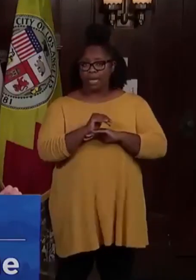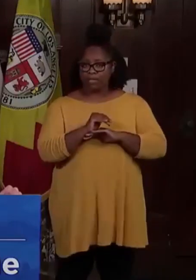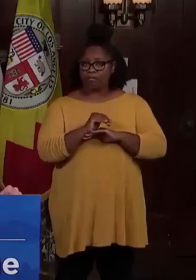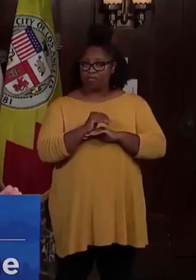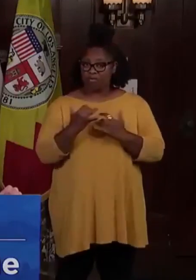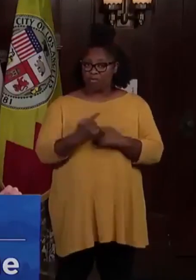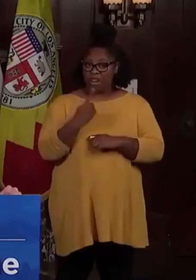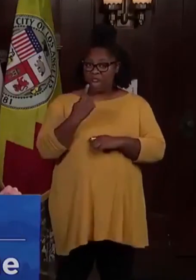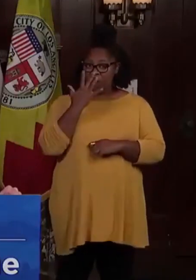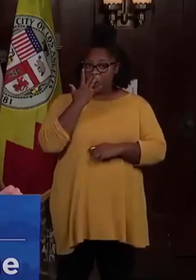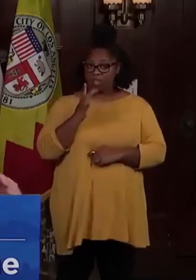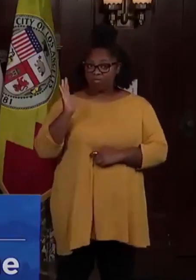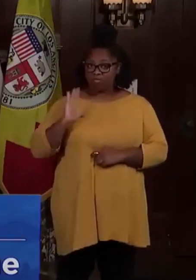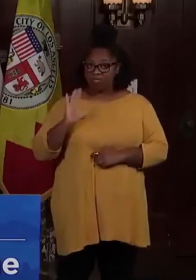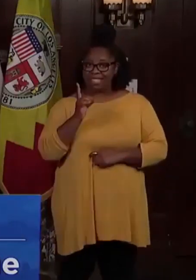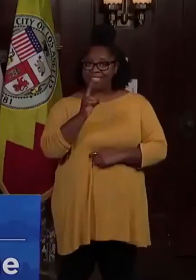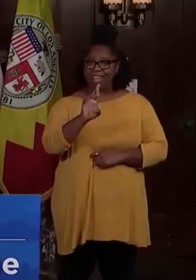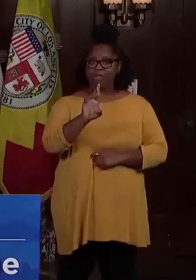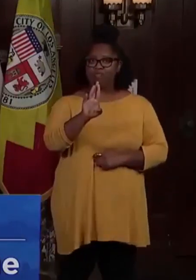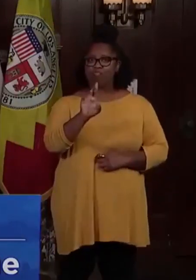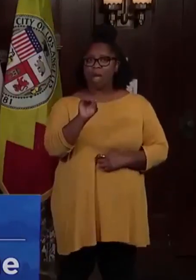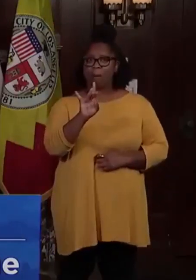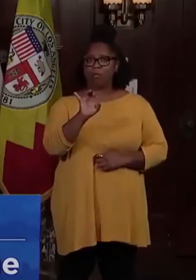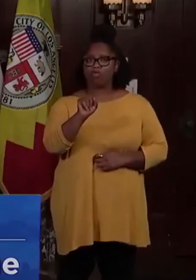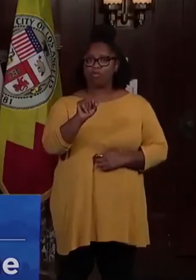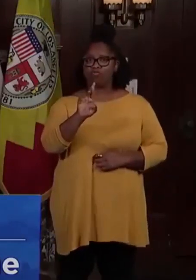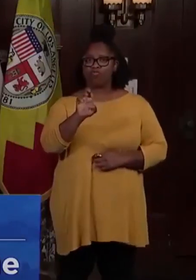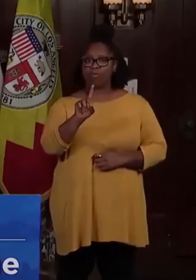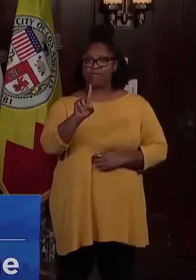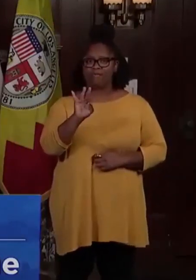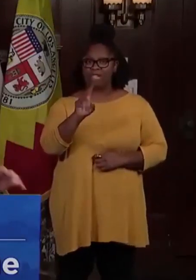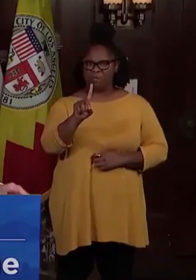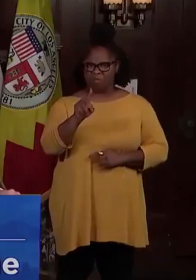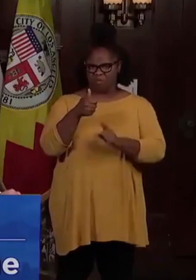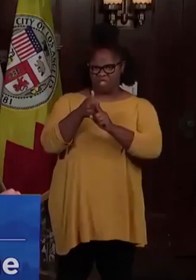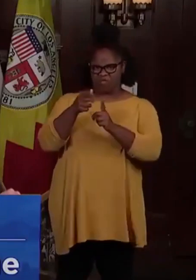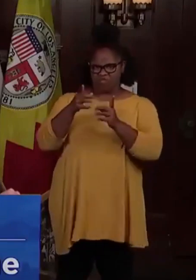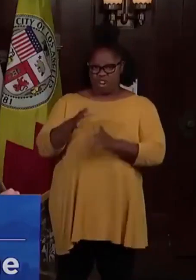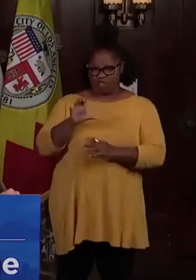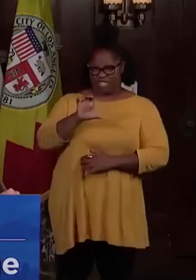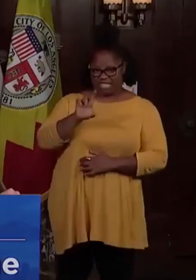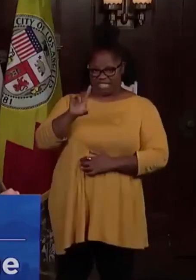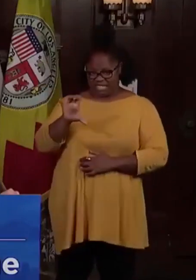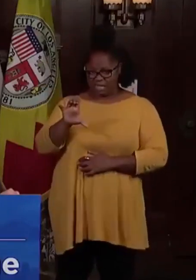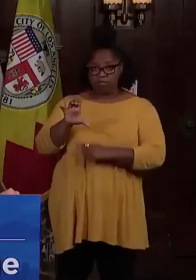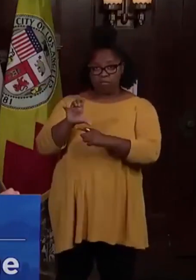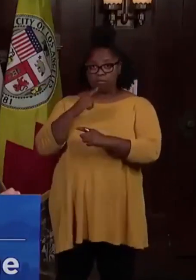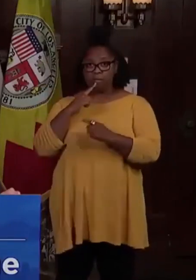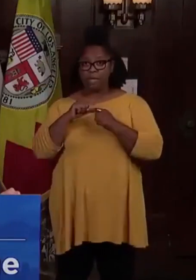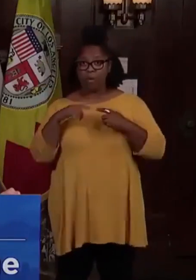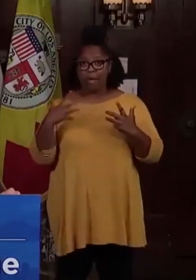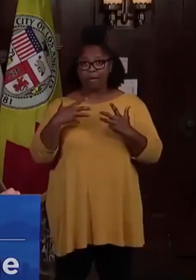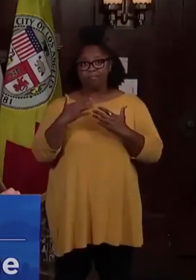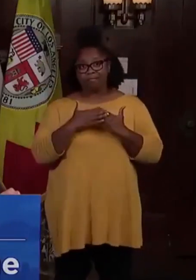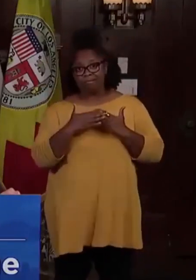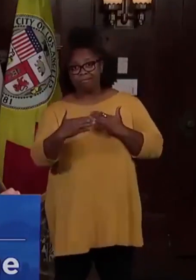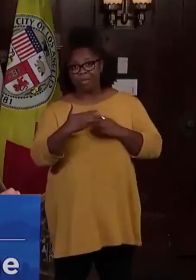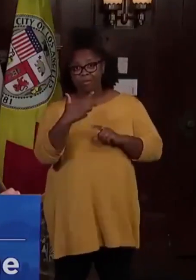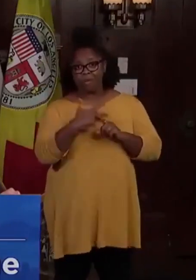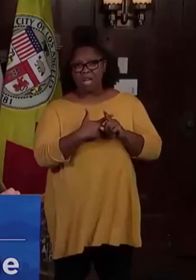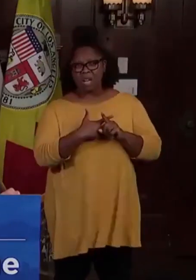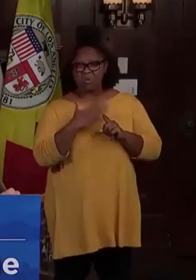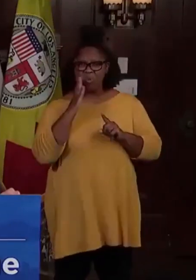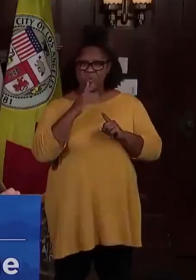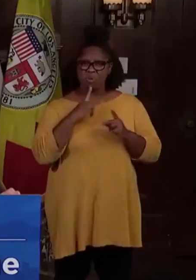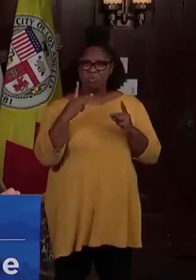Today, Dr. Robert Redfield, the director of the CDC, said the next 3 months are going to be the most difficult in the